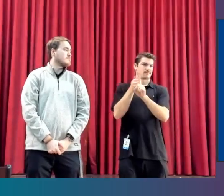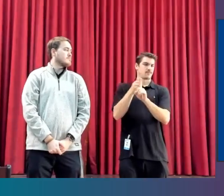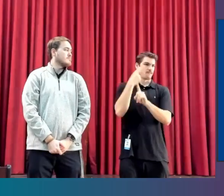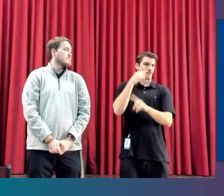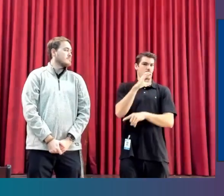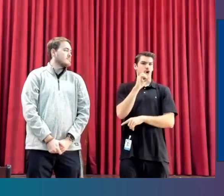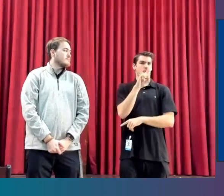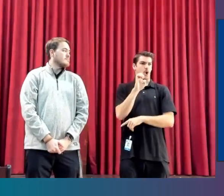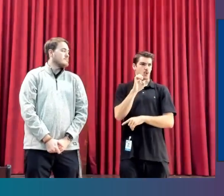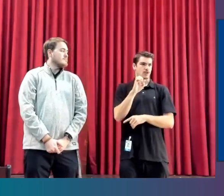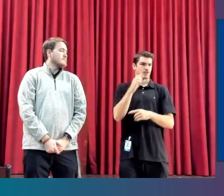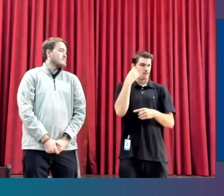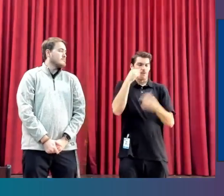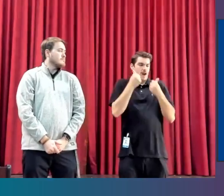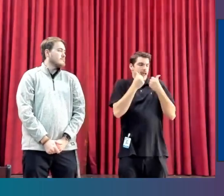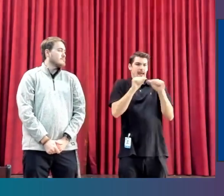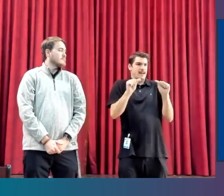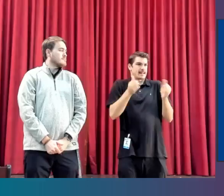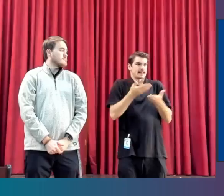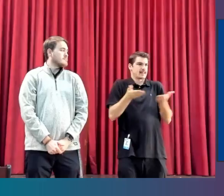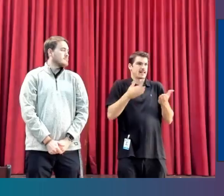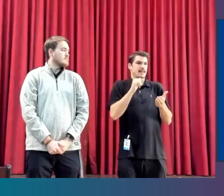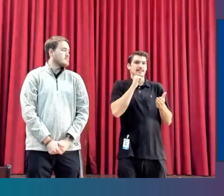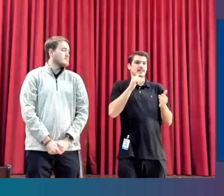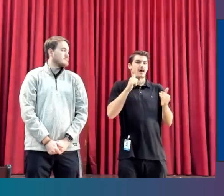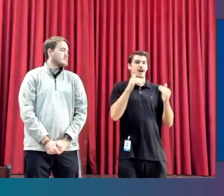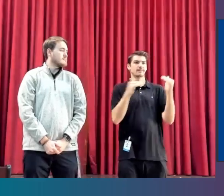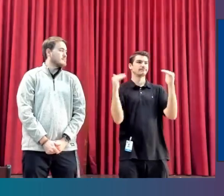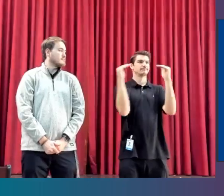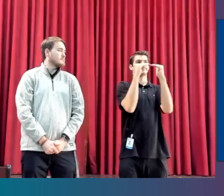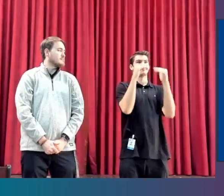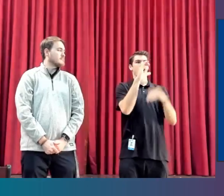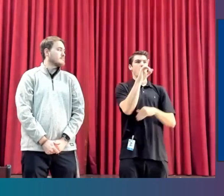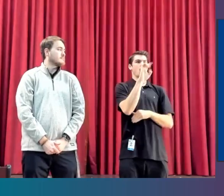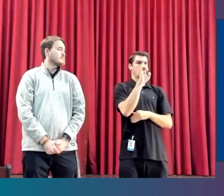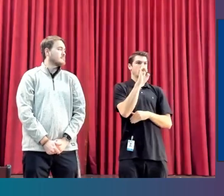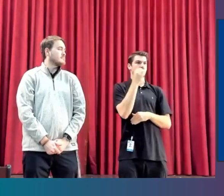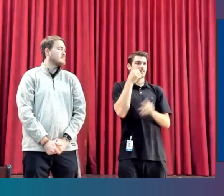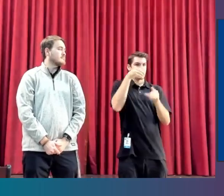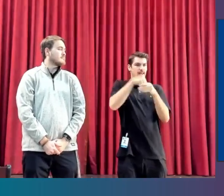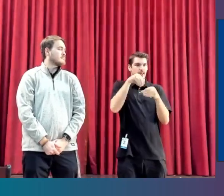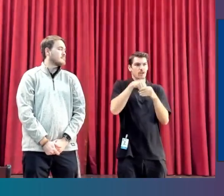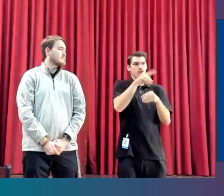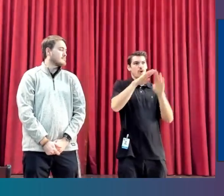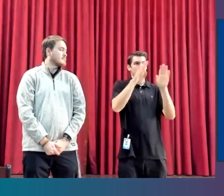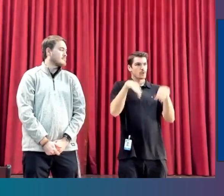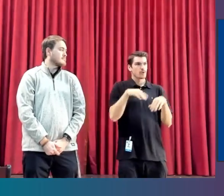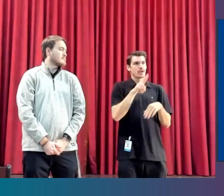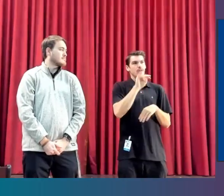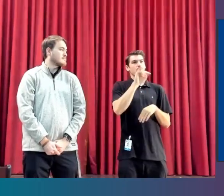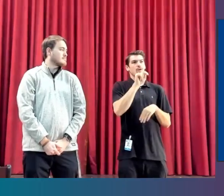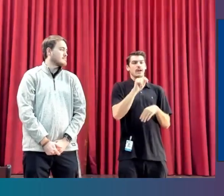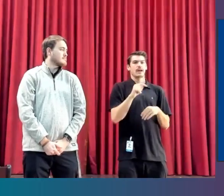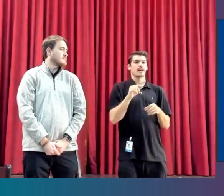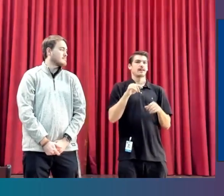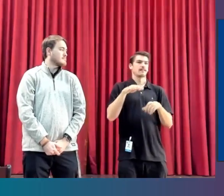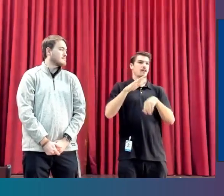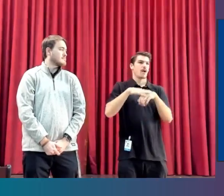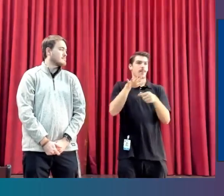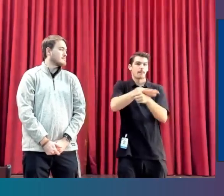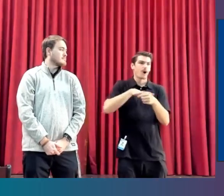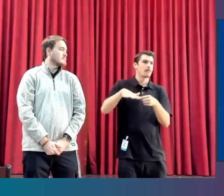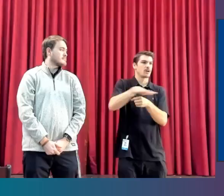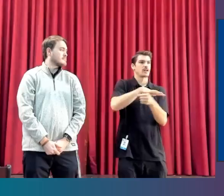department for anything that's not up to code, right? In your rental unit, of the property for your rental